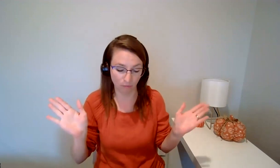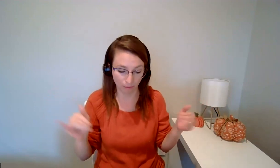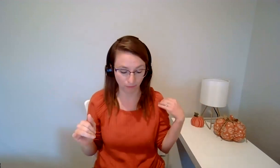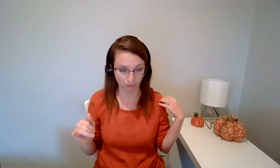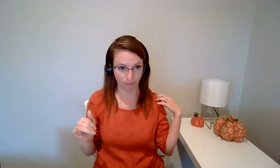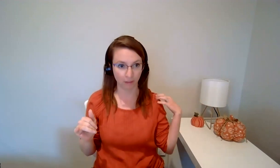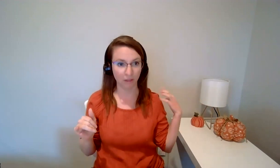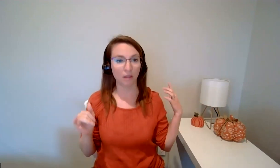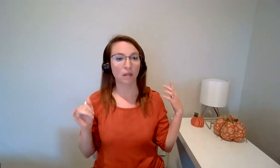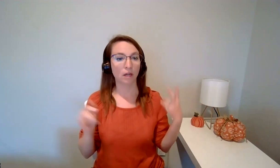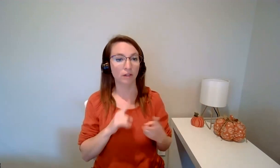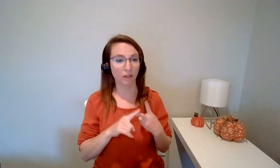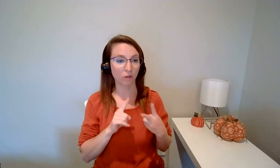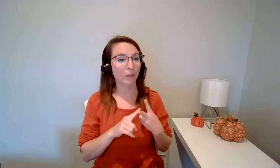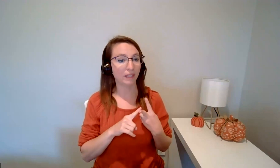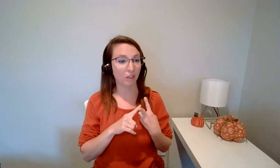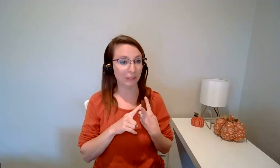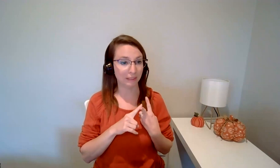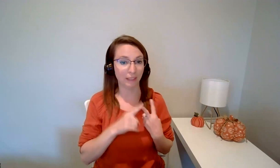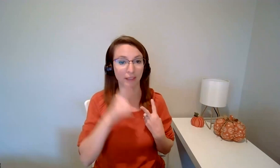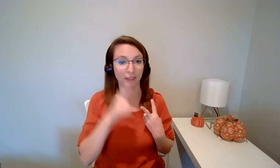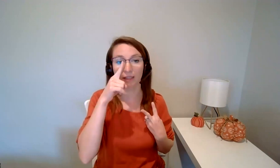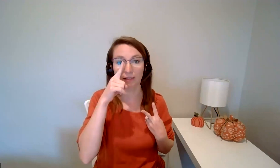from. Another way that you can sign that is